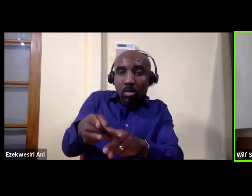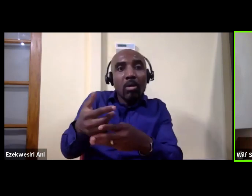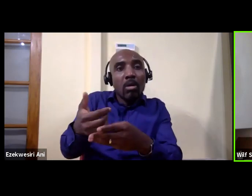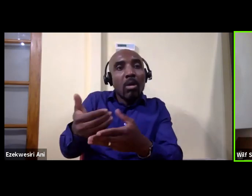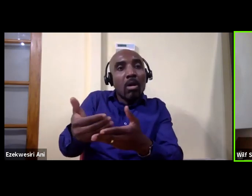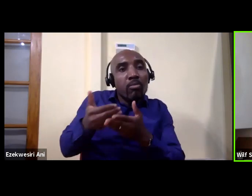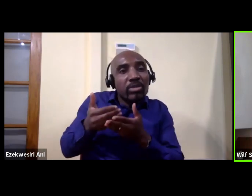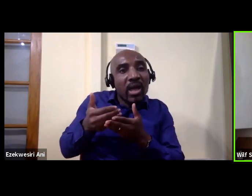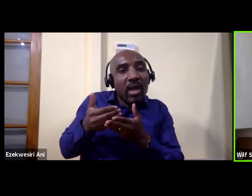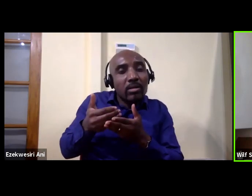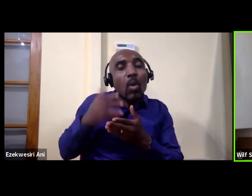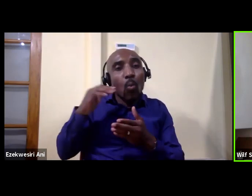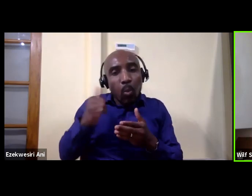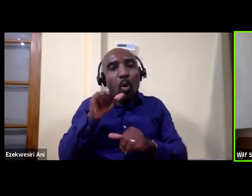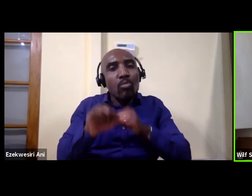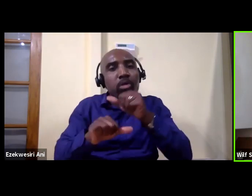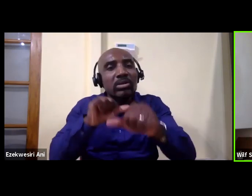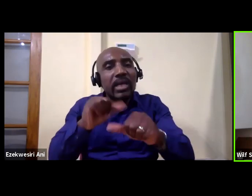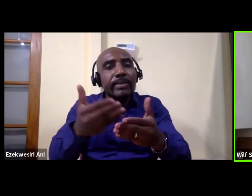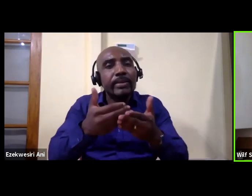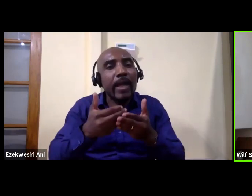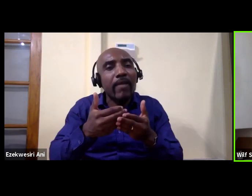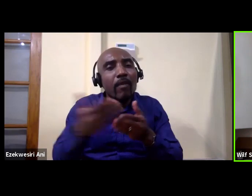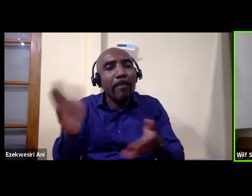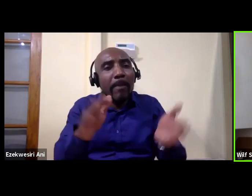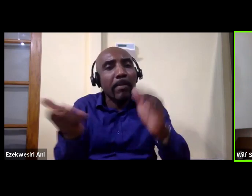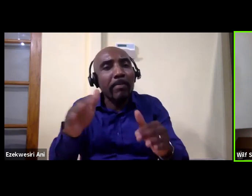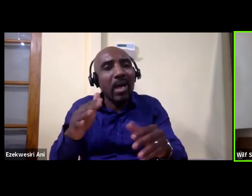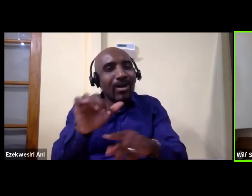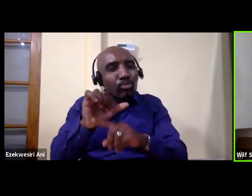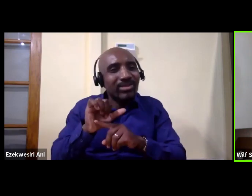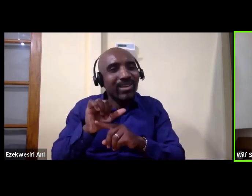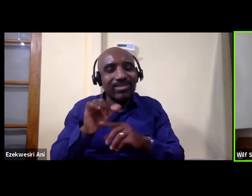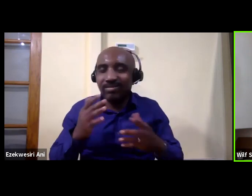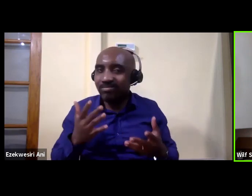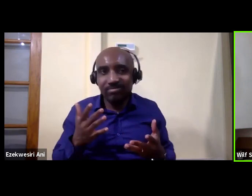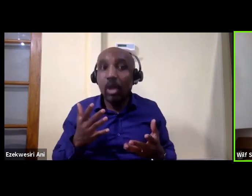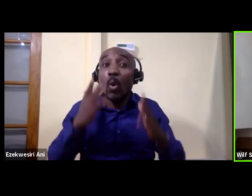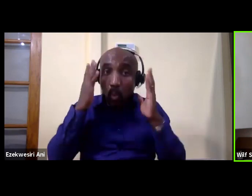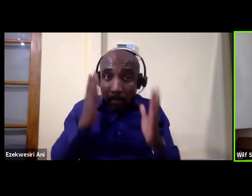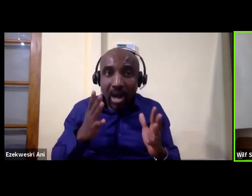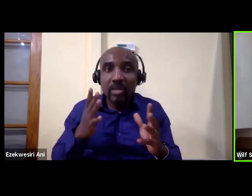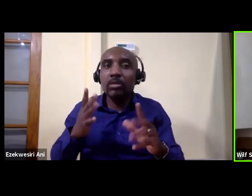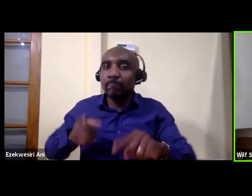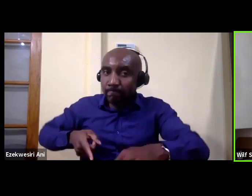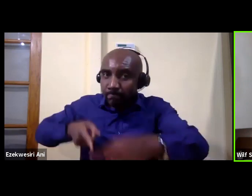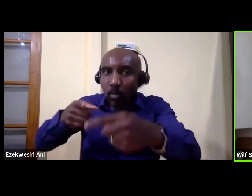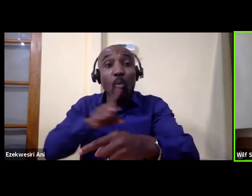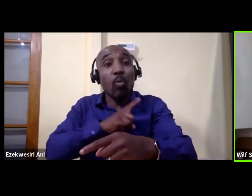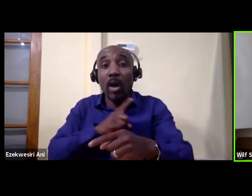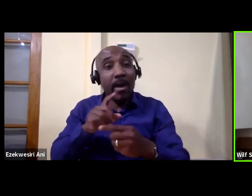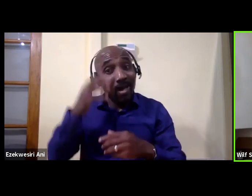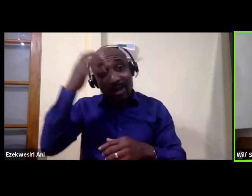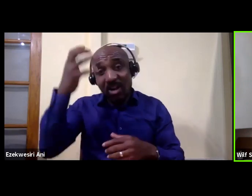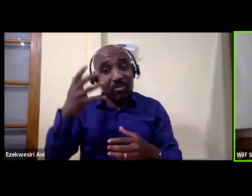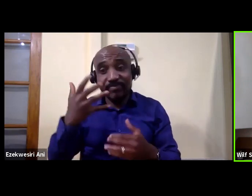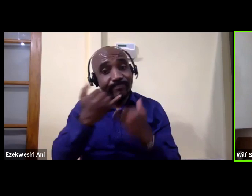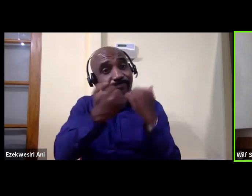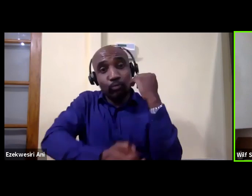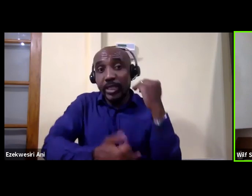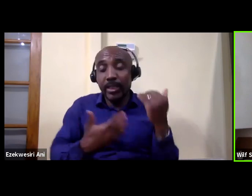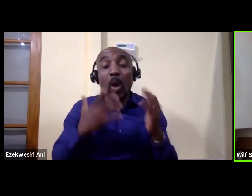place procedures that protect people. We're going to have to fight for it. We're going to have to fight for it in our workplaces. We're